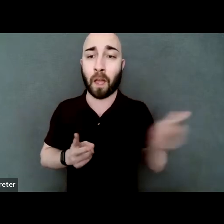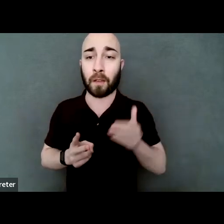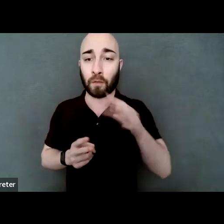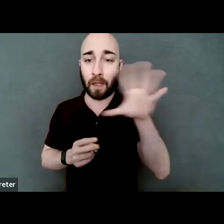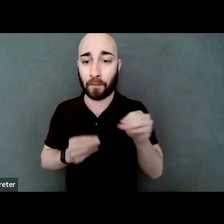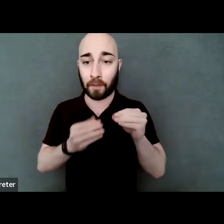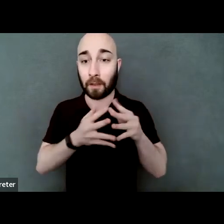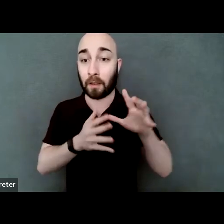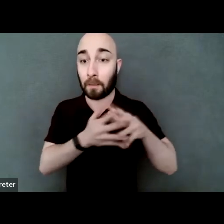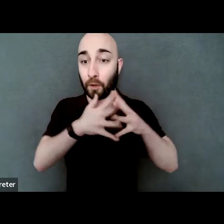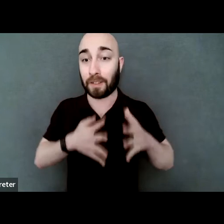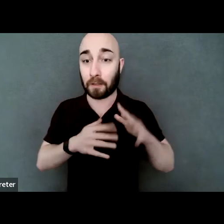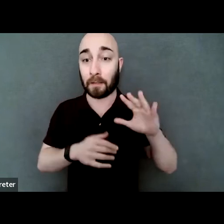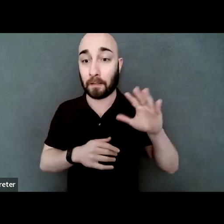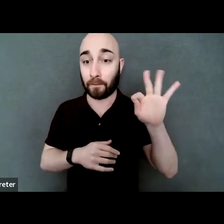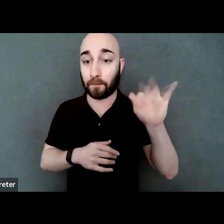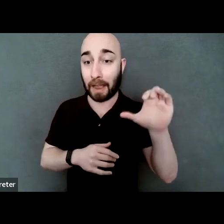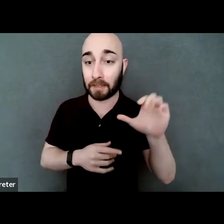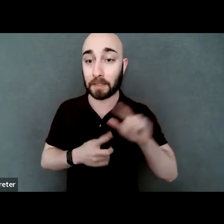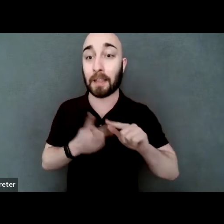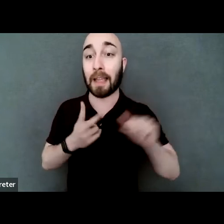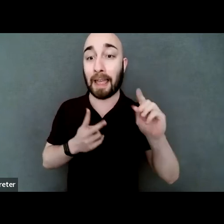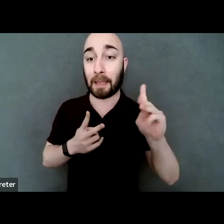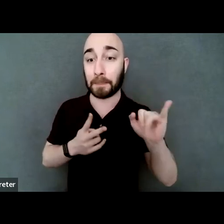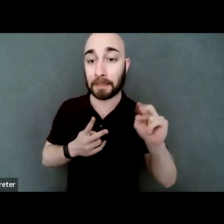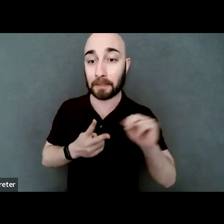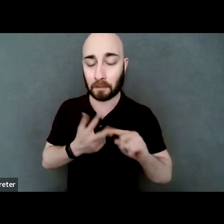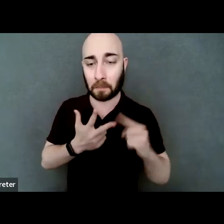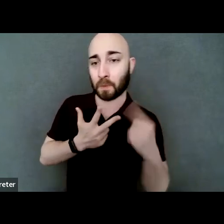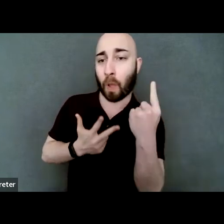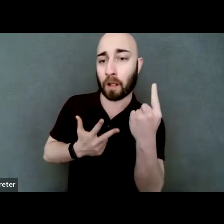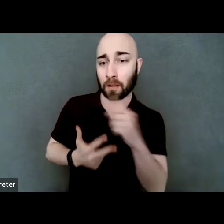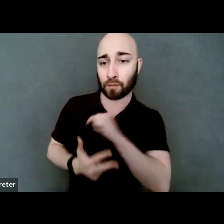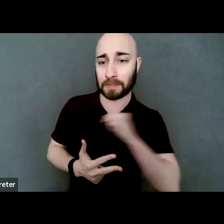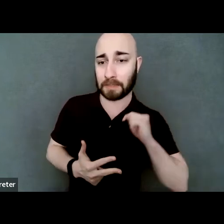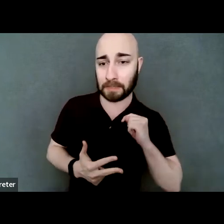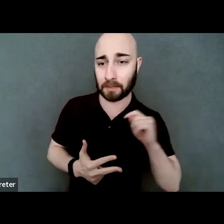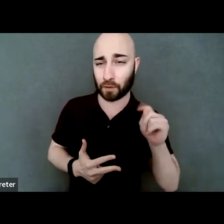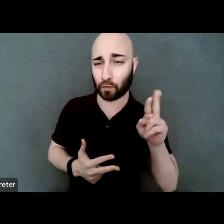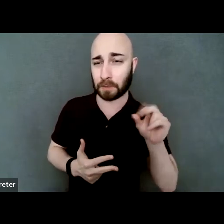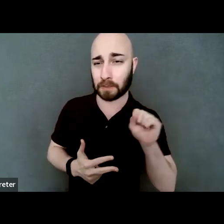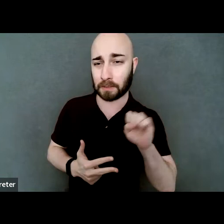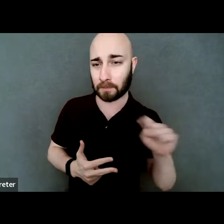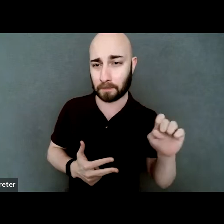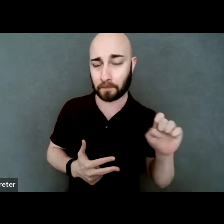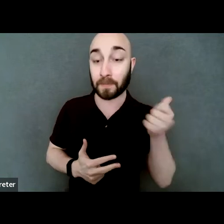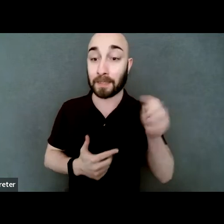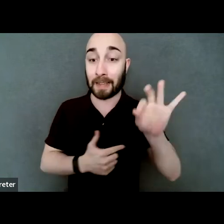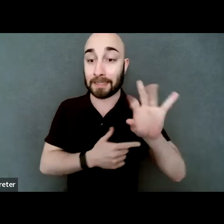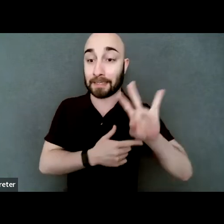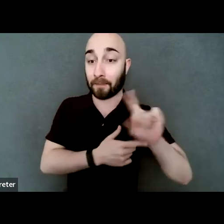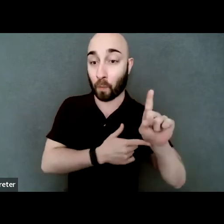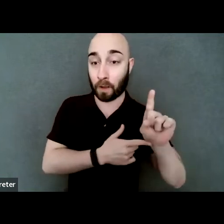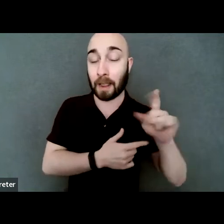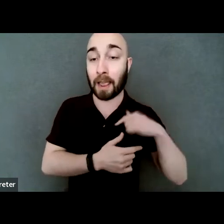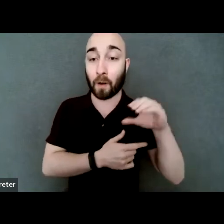African-American faculty, administrators, and a trustee. Then in 1971, we had the